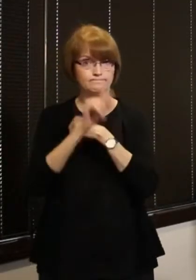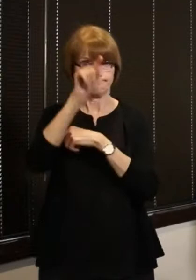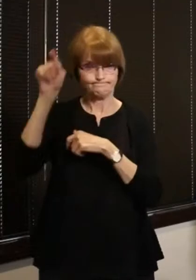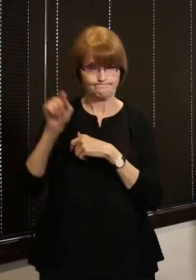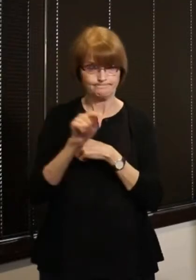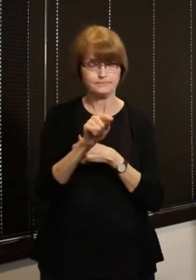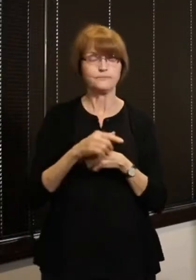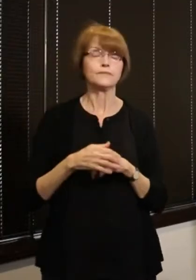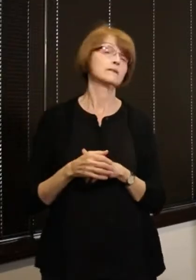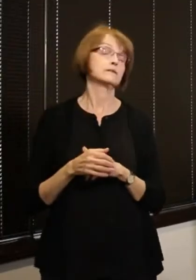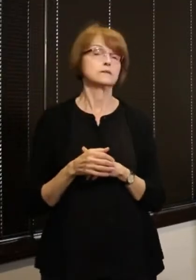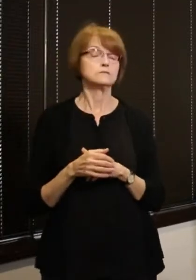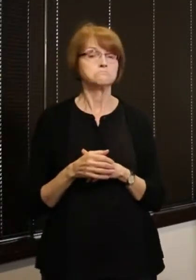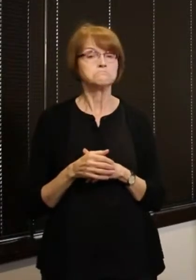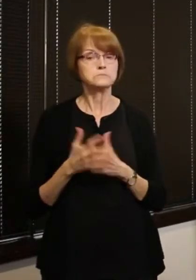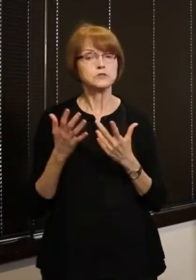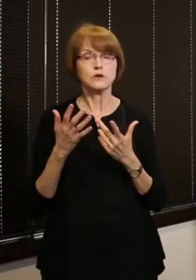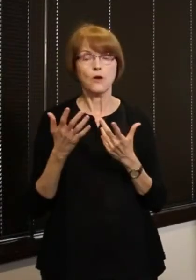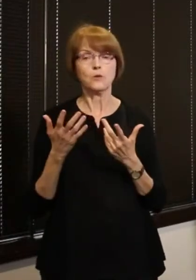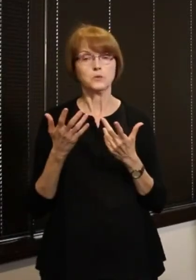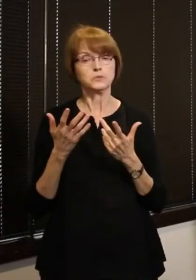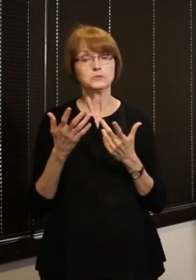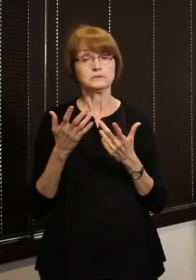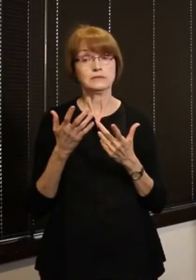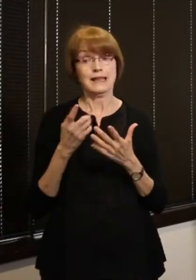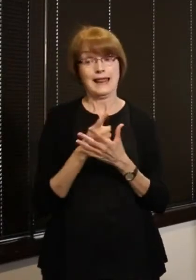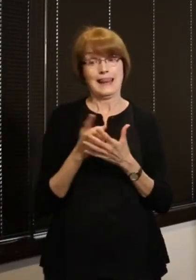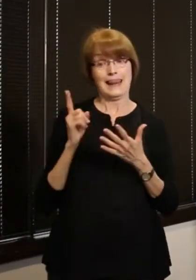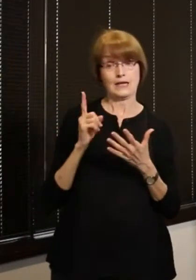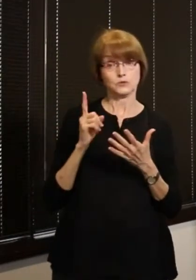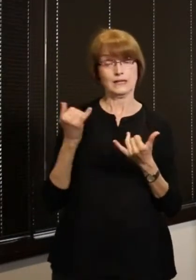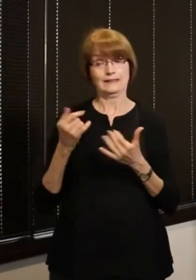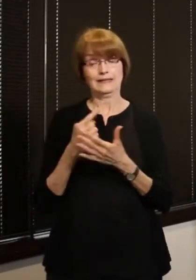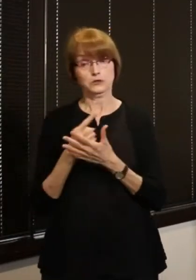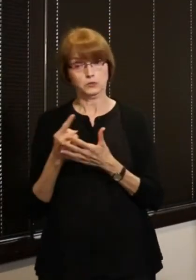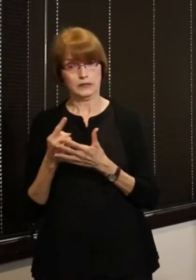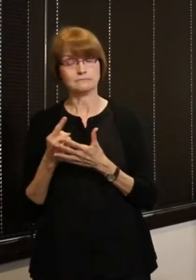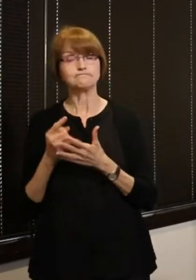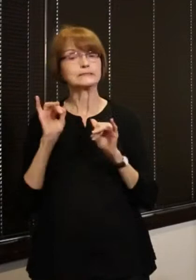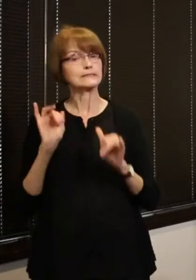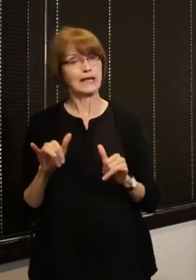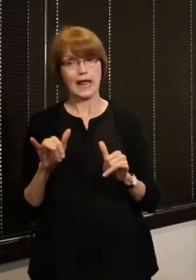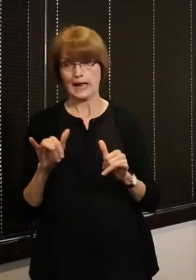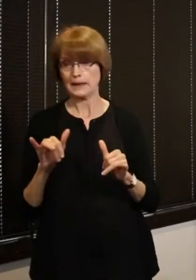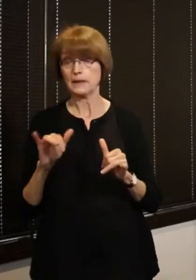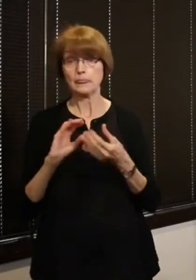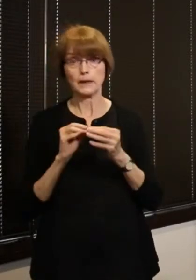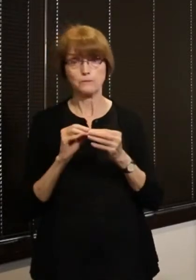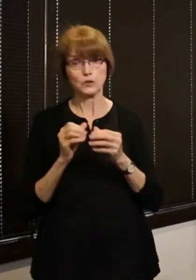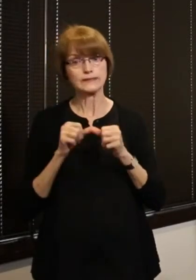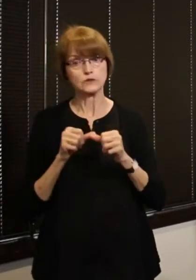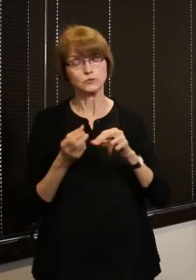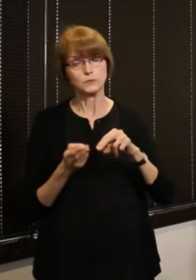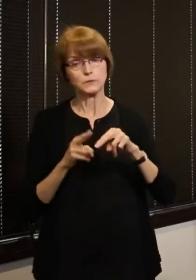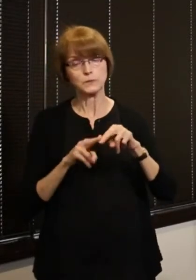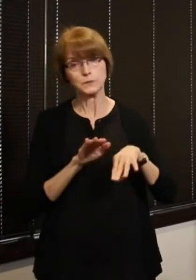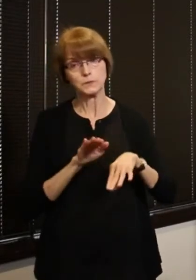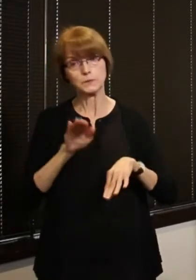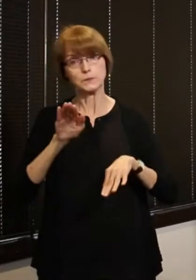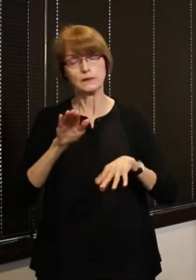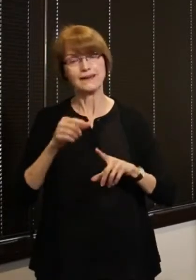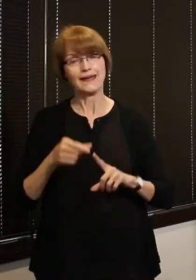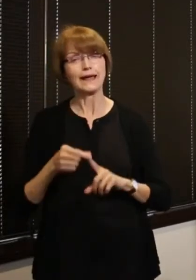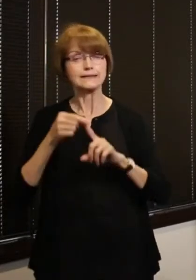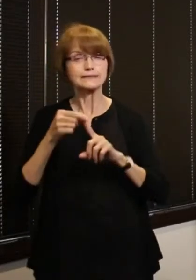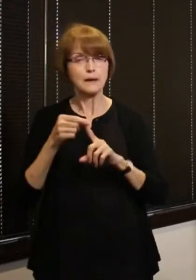of them look fairly similar to where they were last week, with the case counts continuing to go up. With an exception